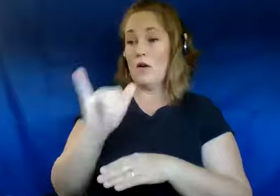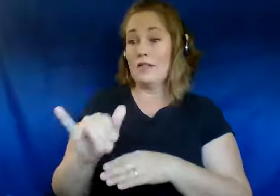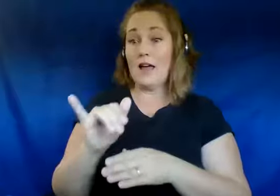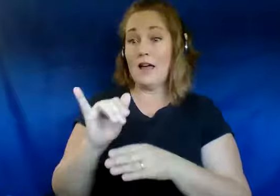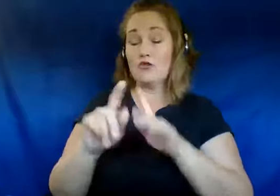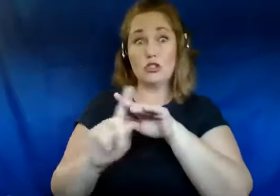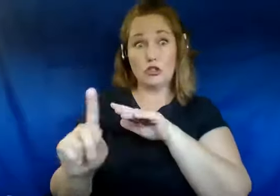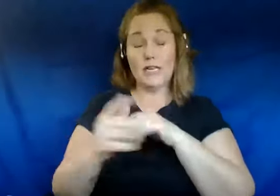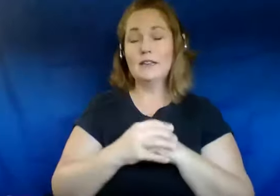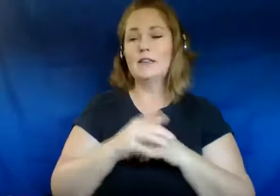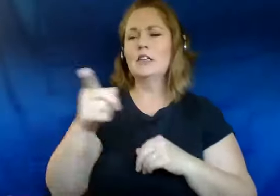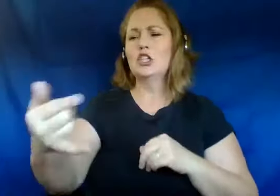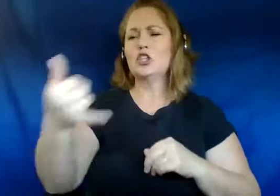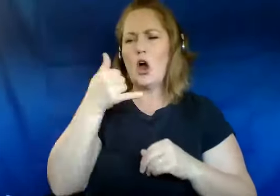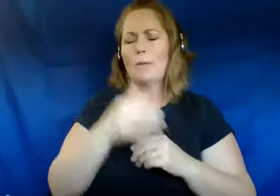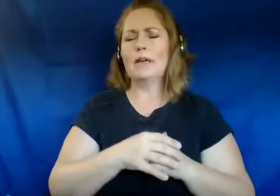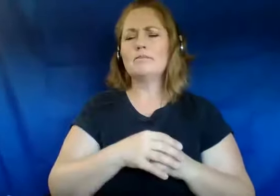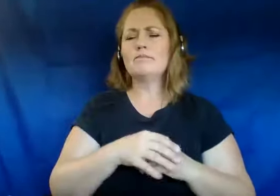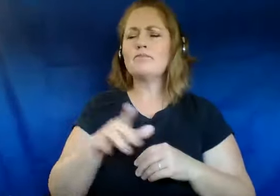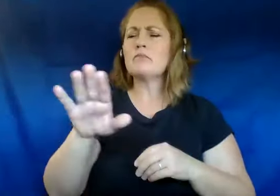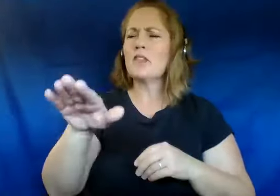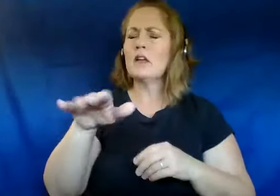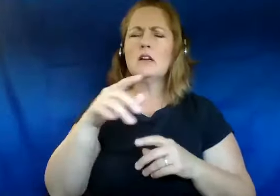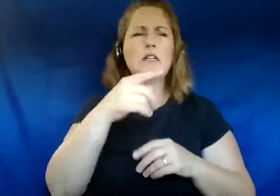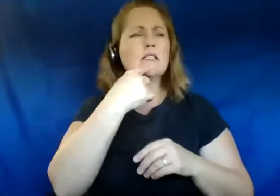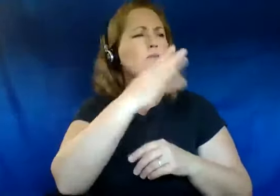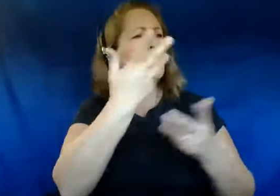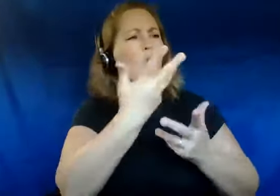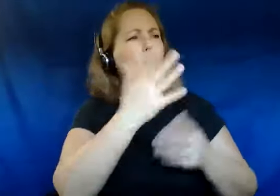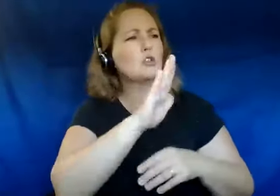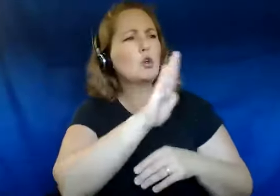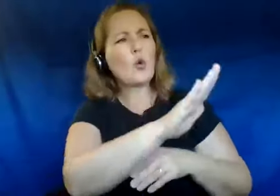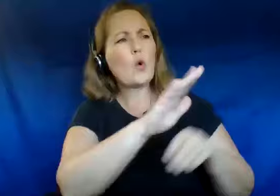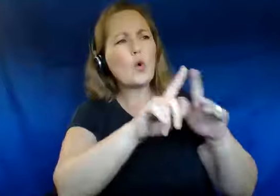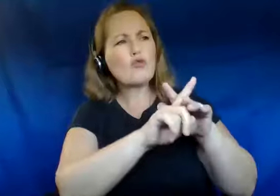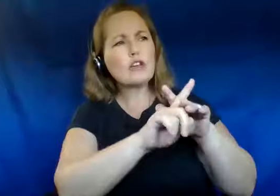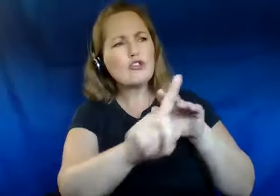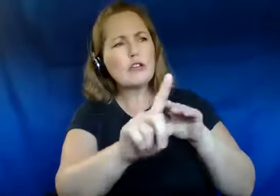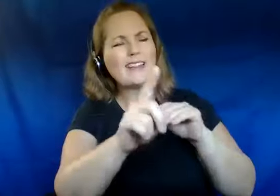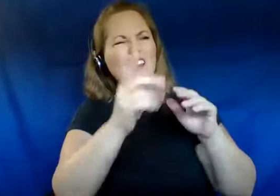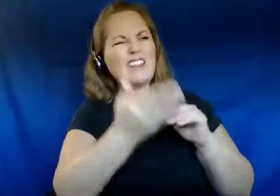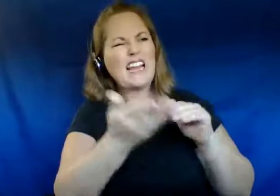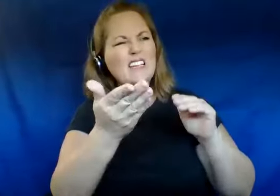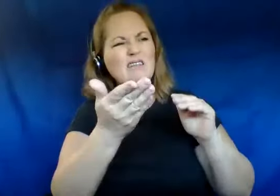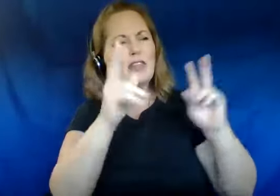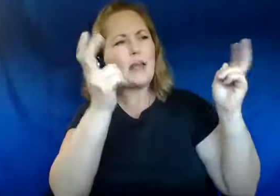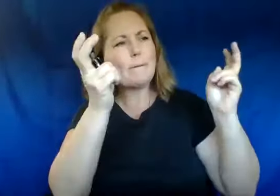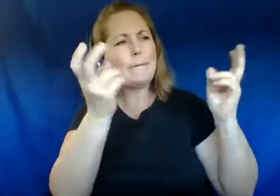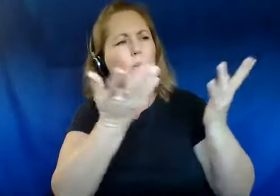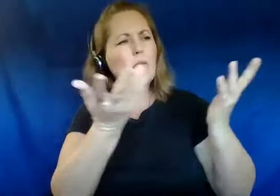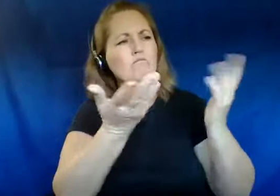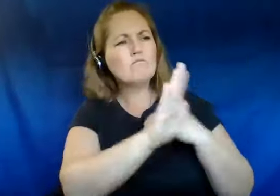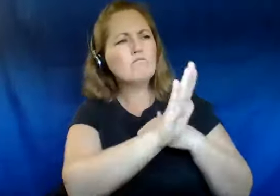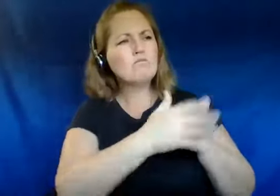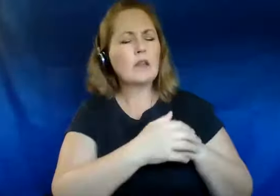retreat, she called me and she said, "What is your retreat theme? What is the theme of your